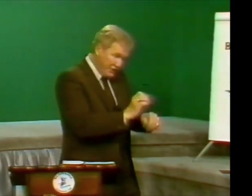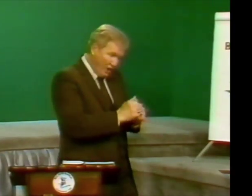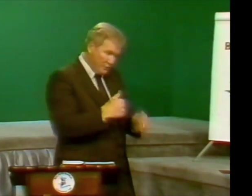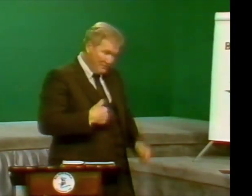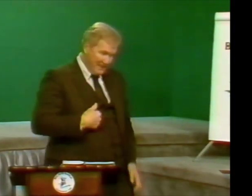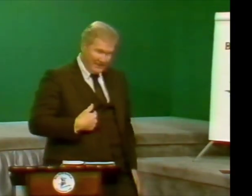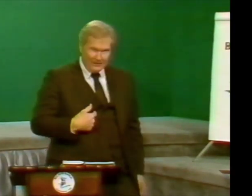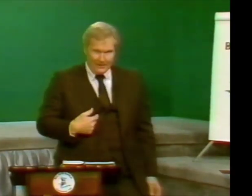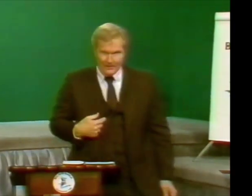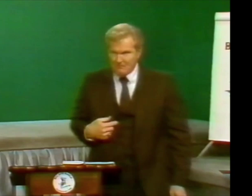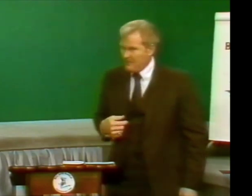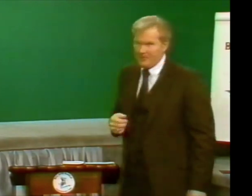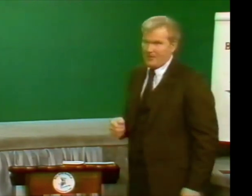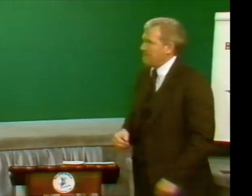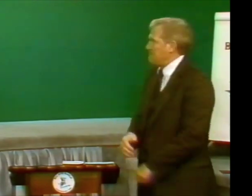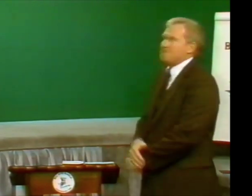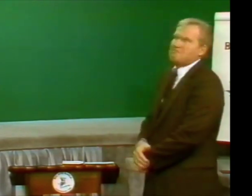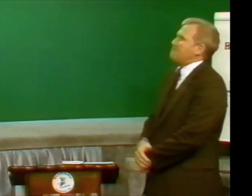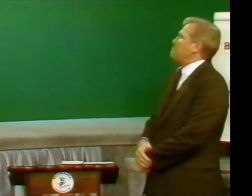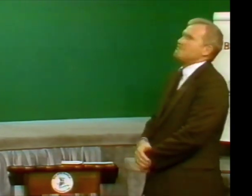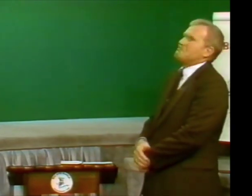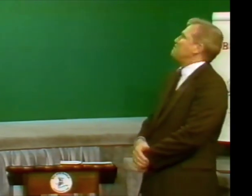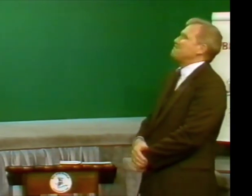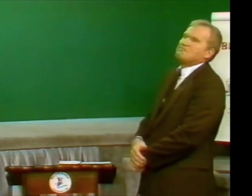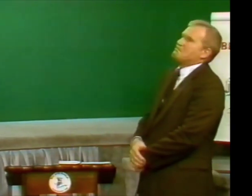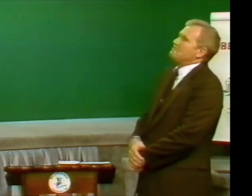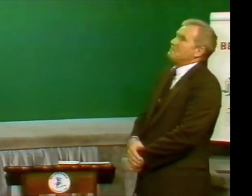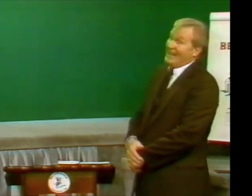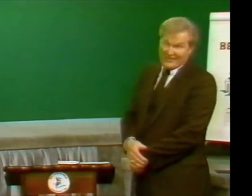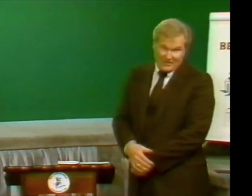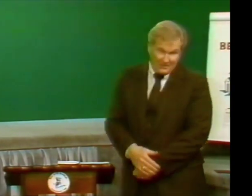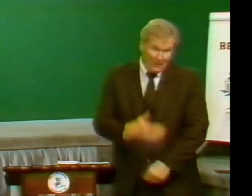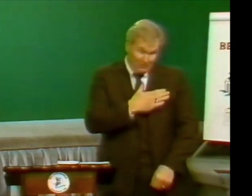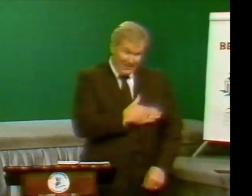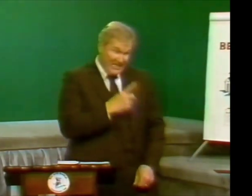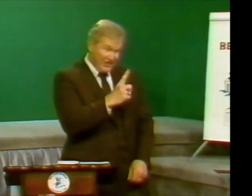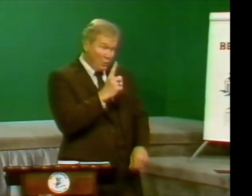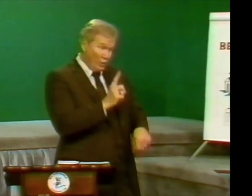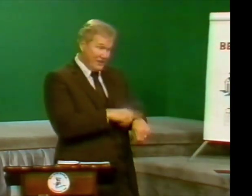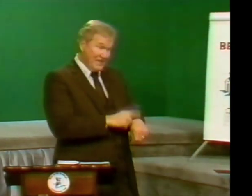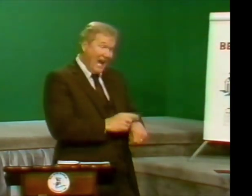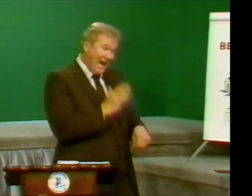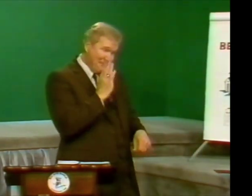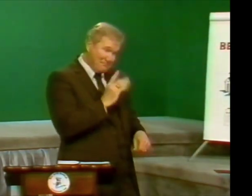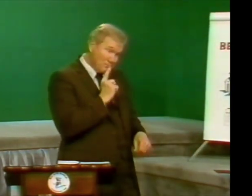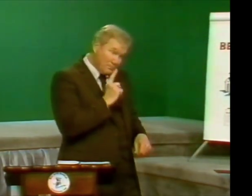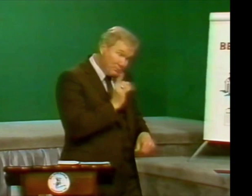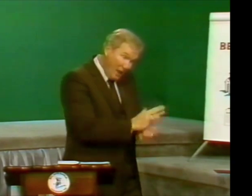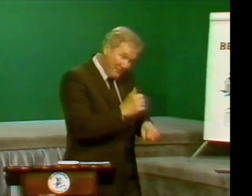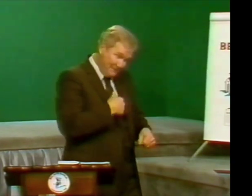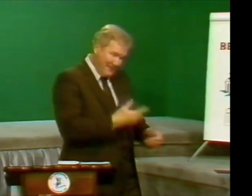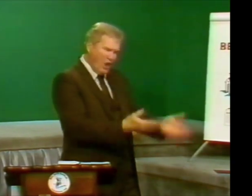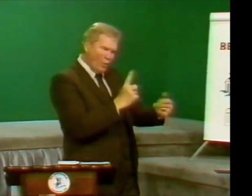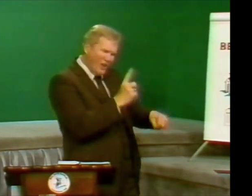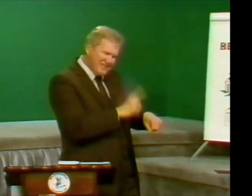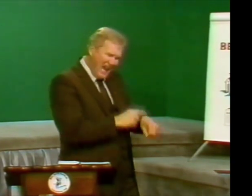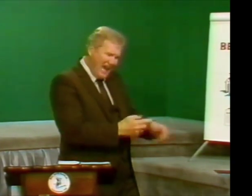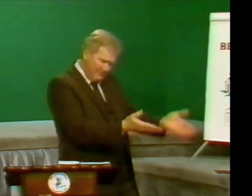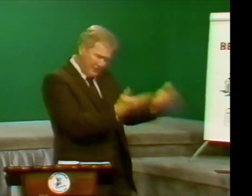with me? He said, I said, please, one time, promise me, one time come